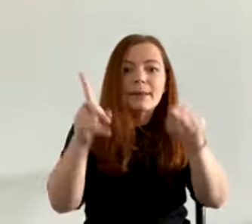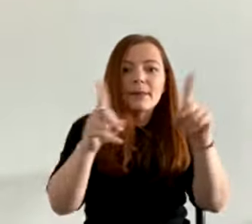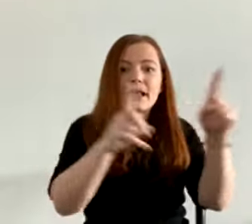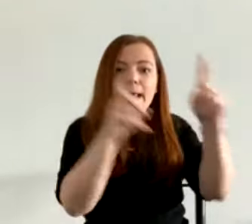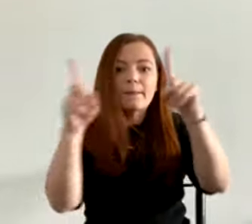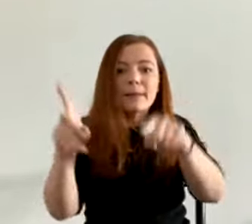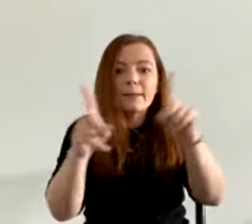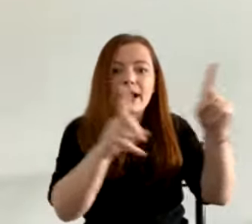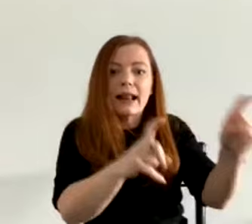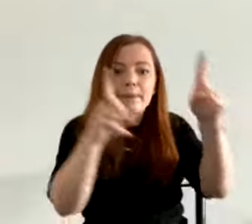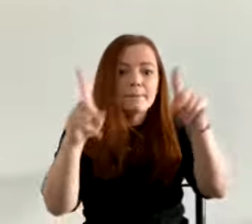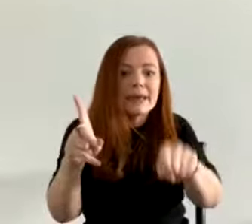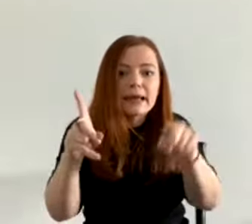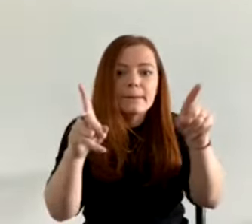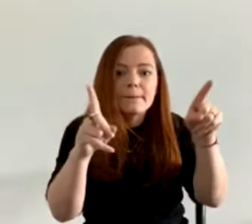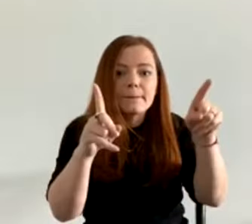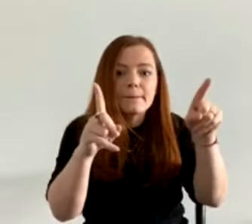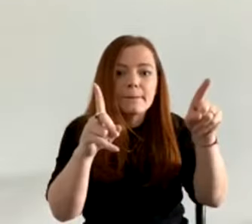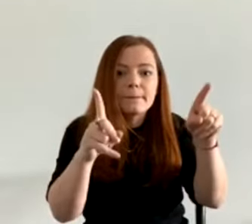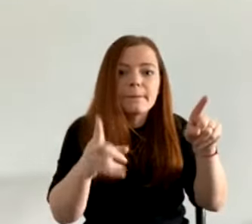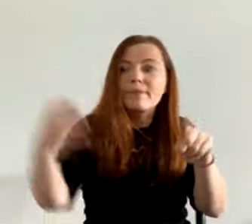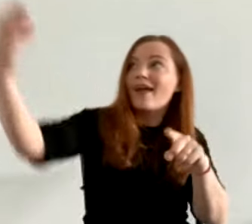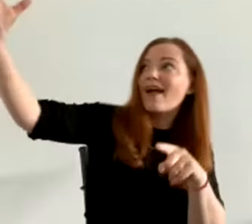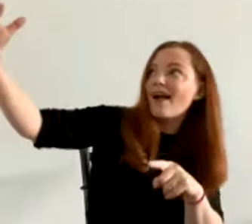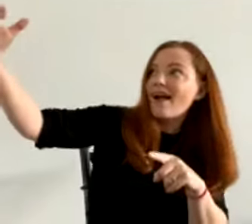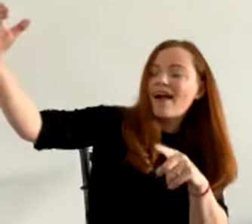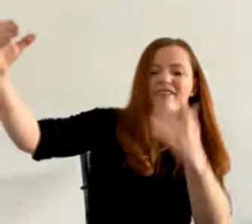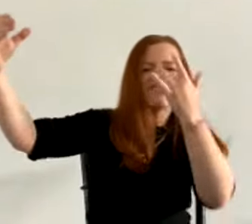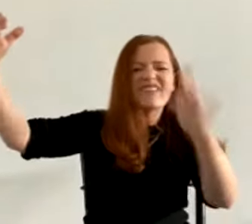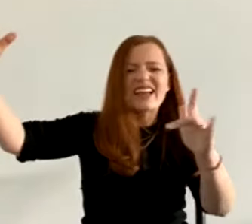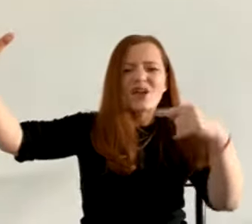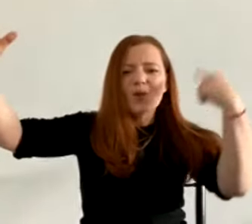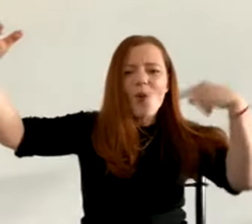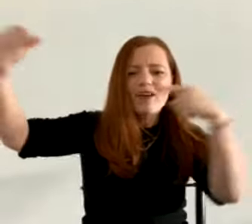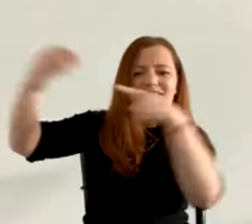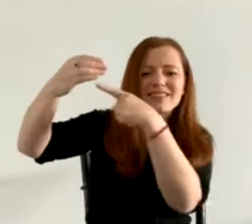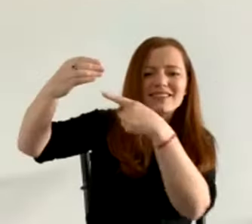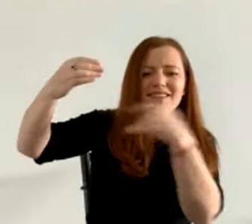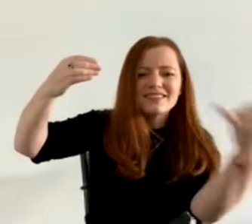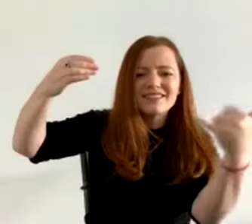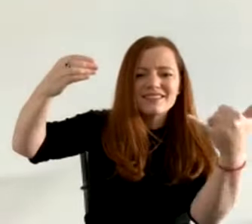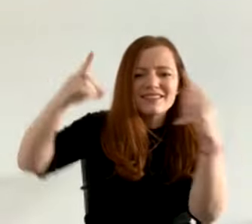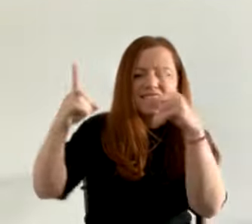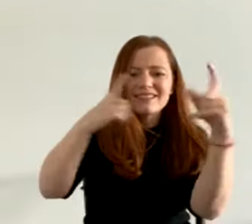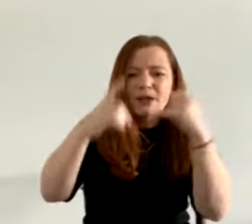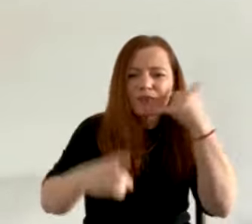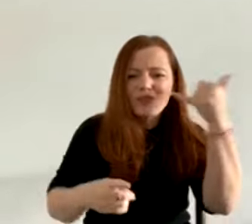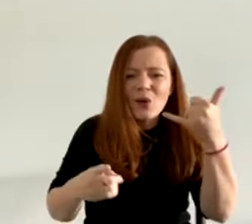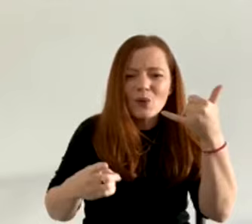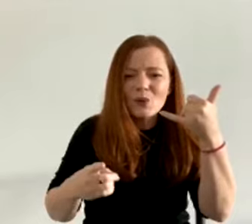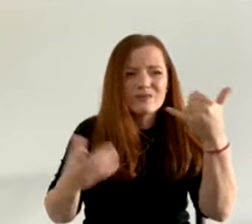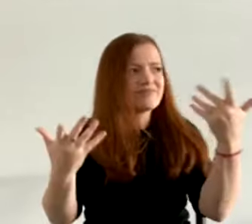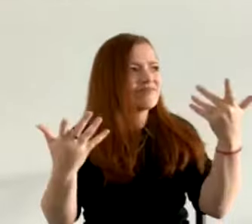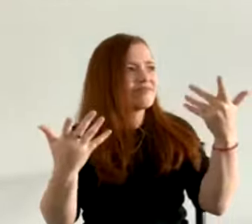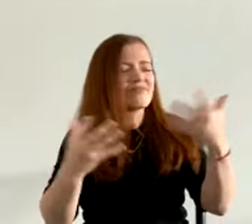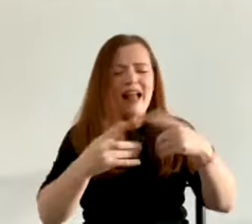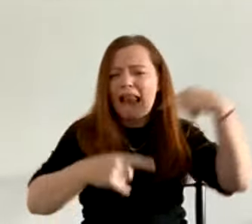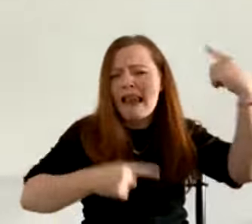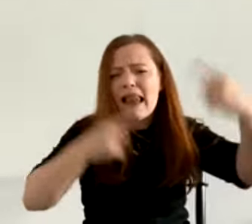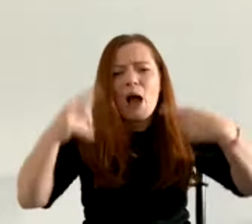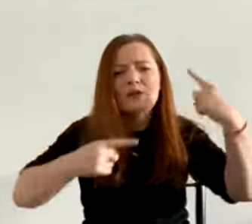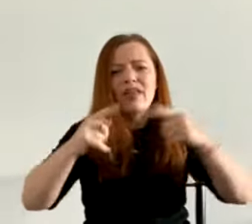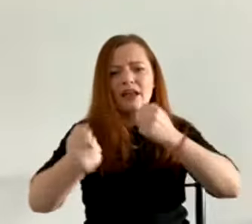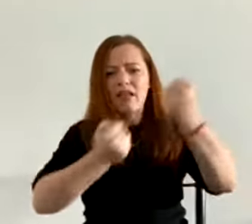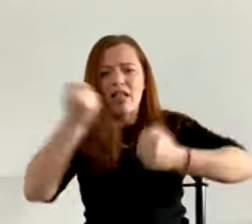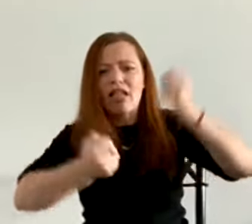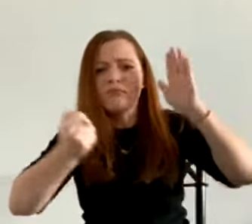beep, click, beep, click. The fake shutter noise of his camera phone wrestled for attention over the car horns.